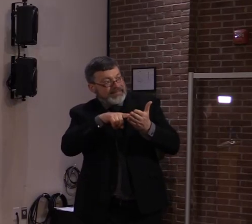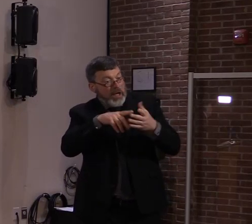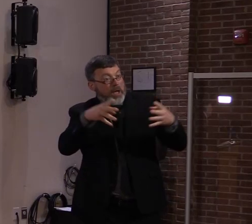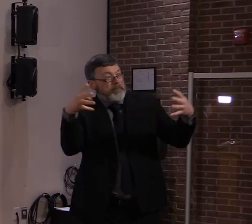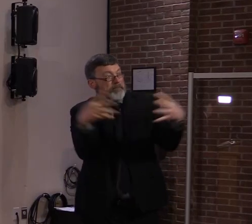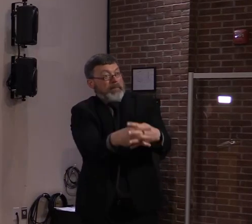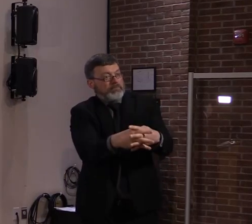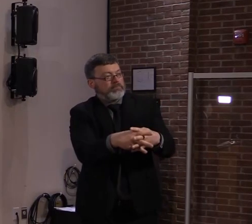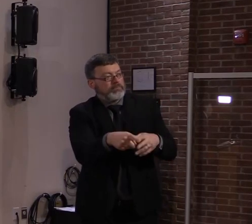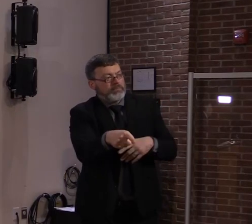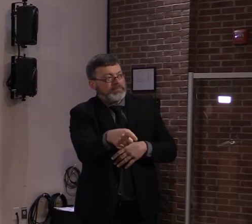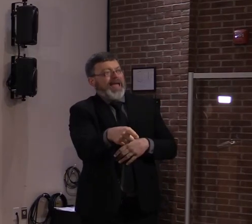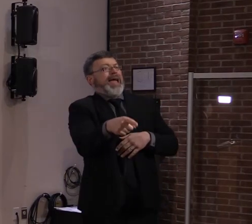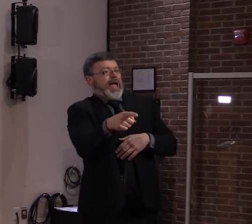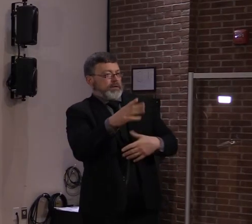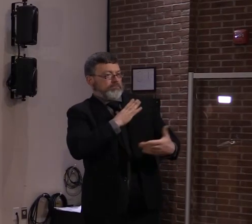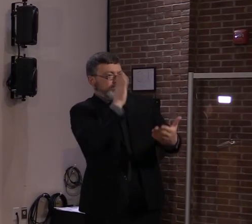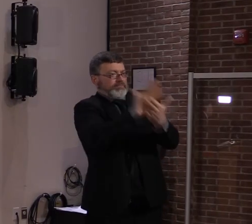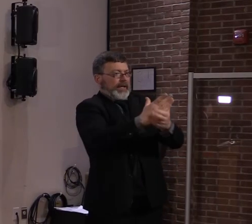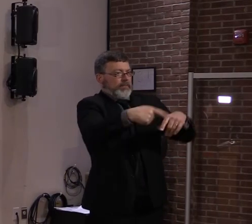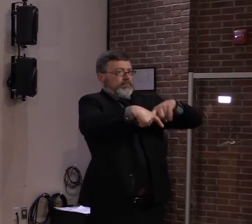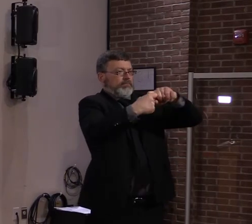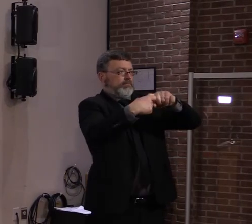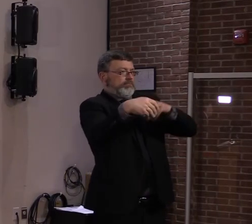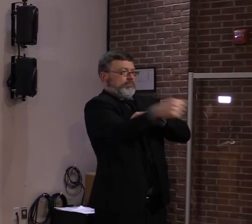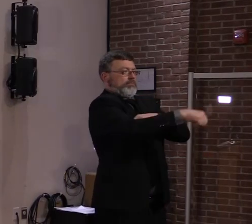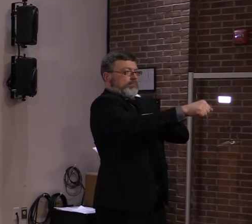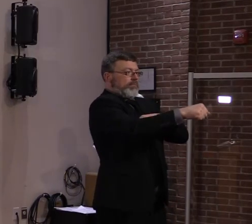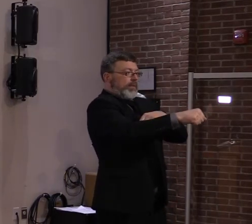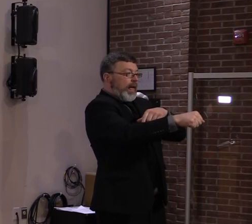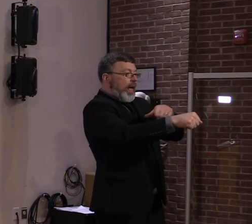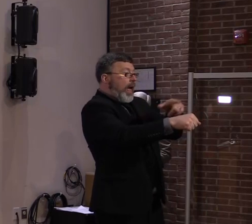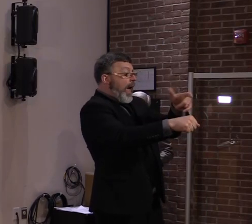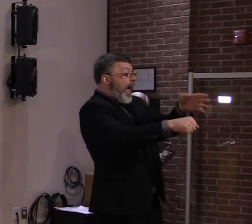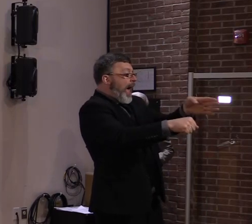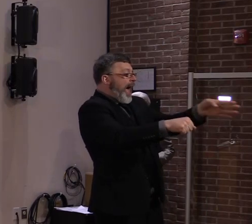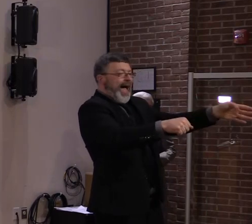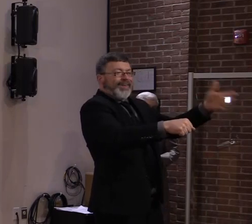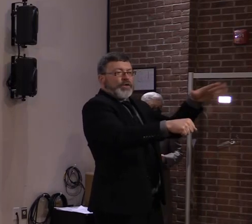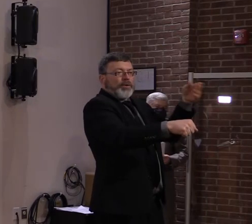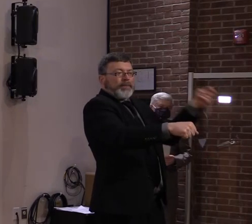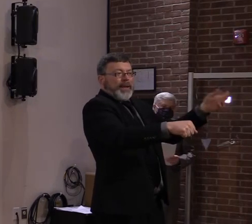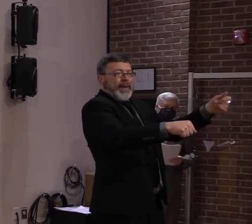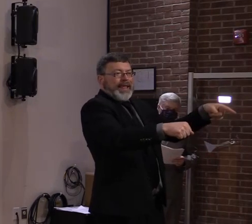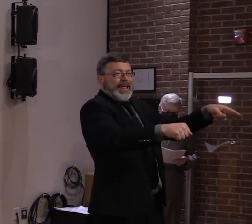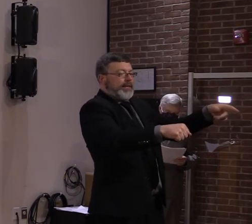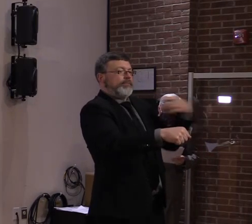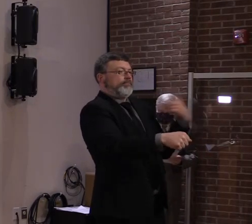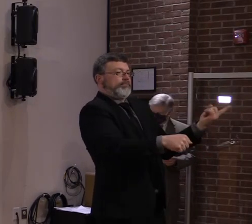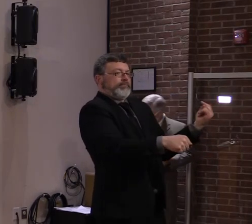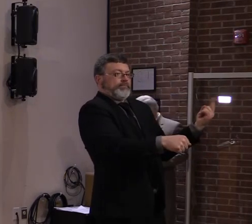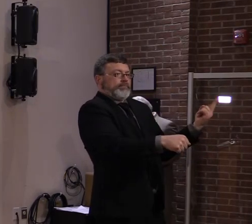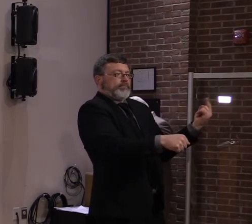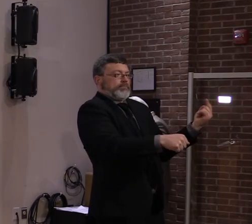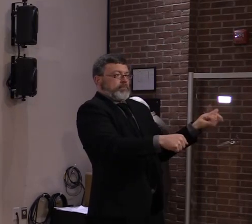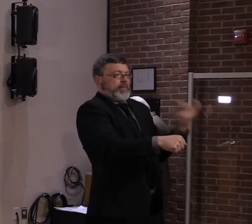on it, it may have just one occurred faster than the other. The way our system is designed